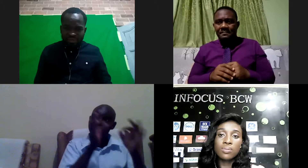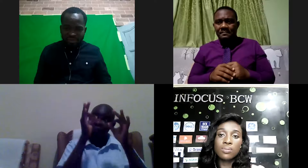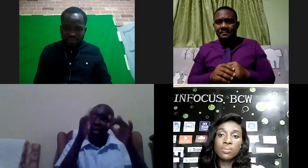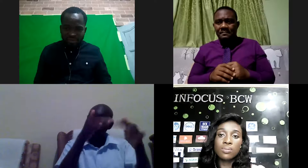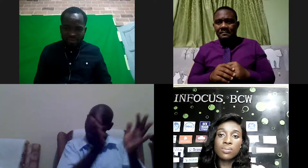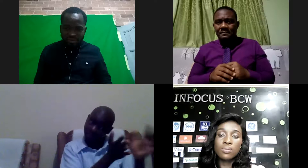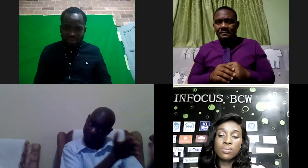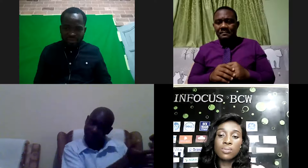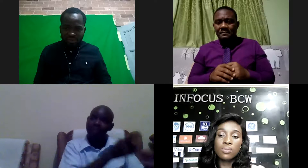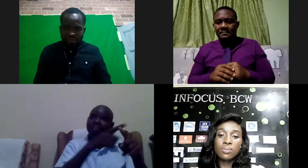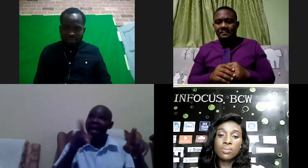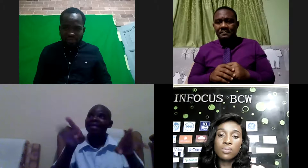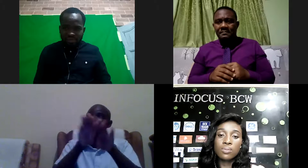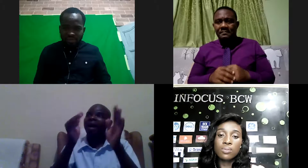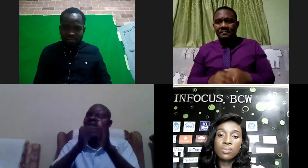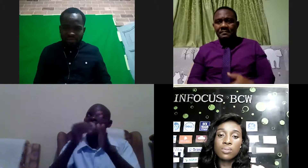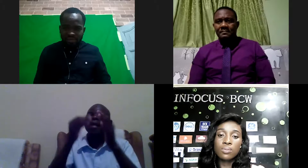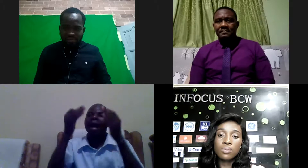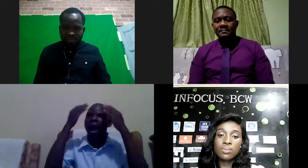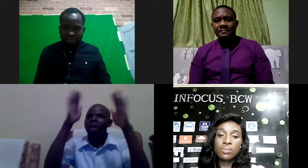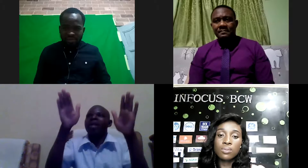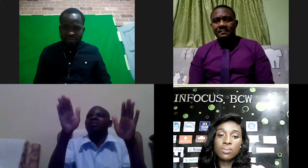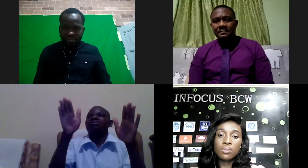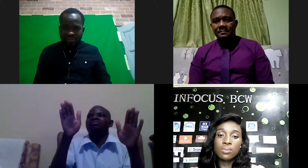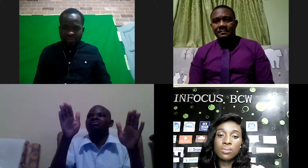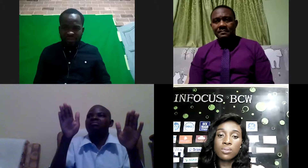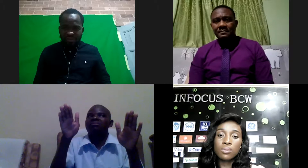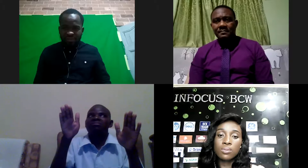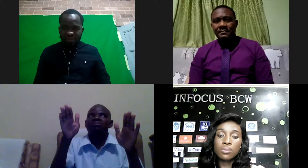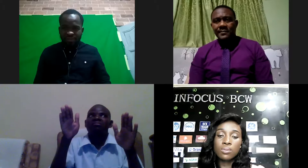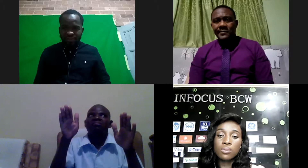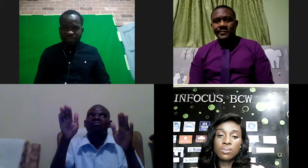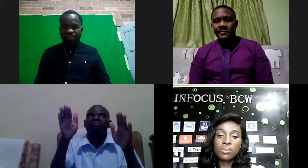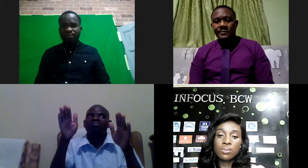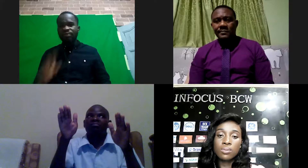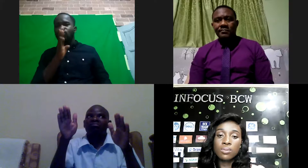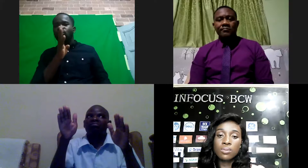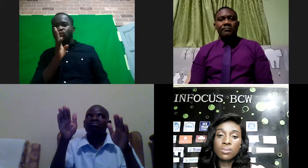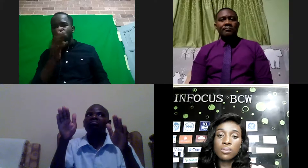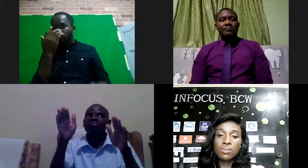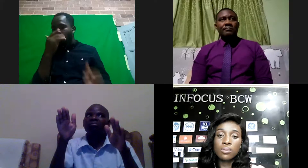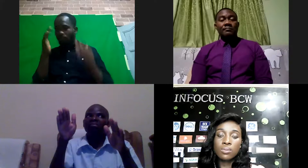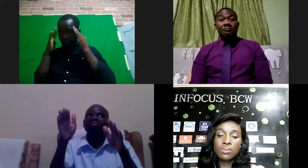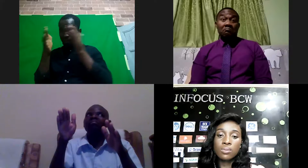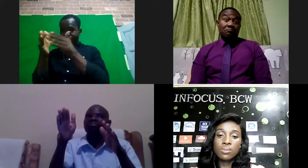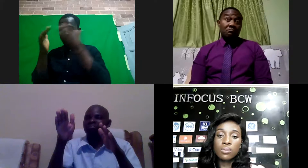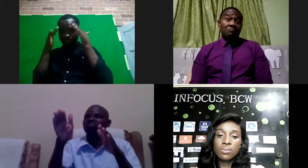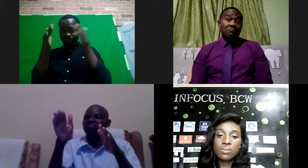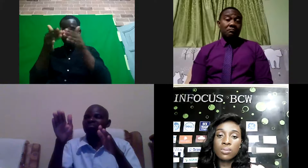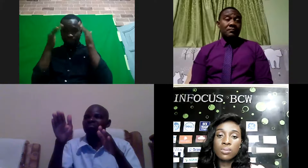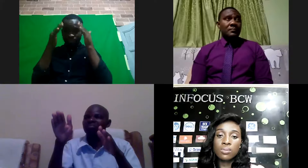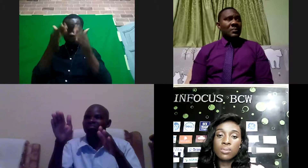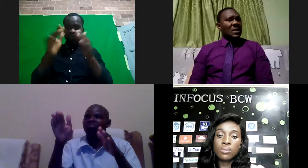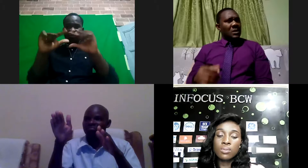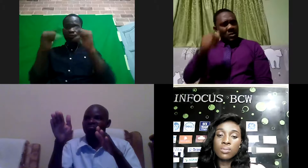Yeah, I think in my presentation, I've talked something about focus groups and self-awarenesses.